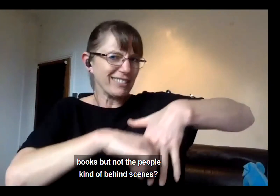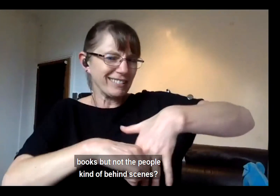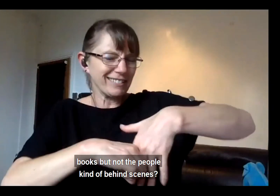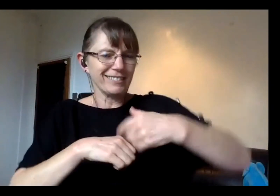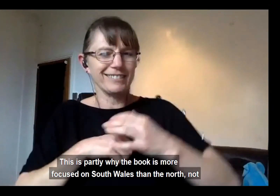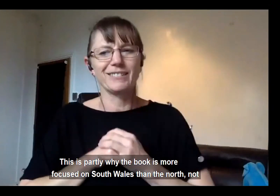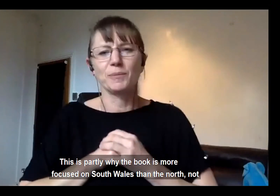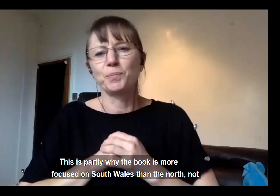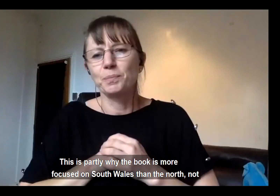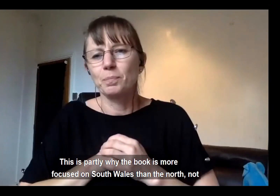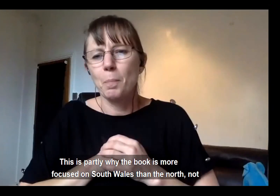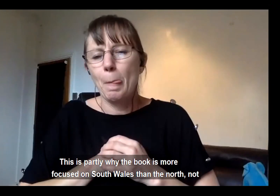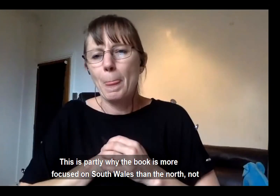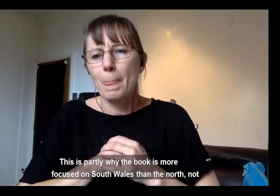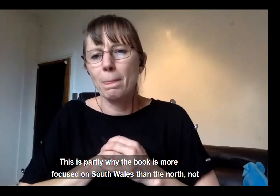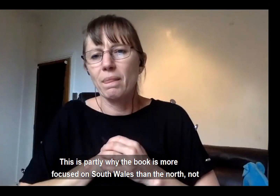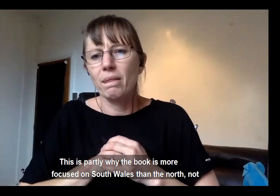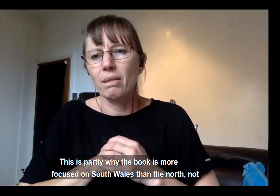scenes. Yeah,